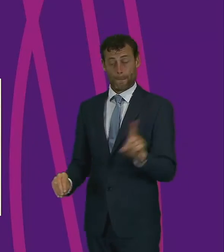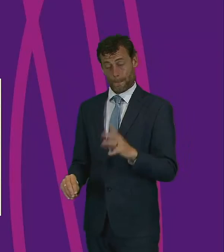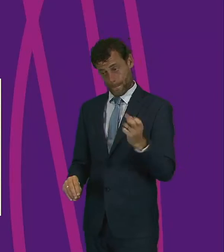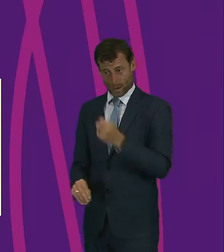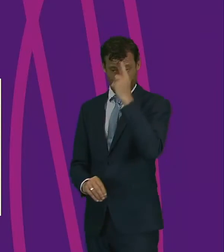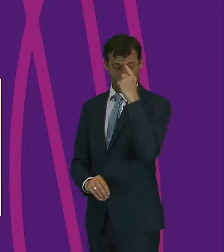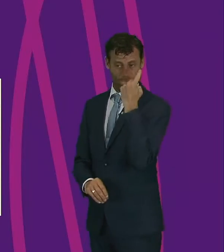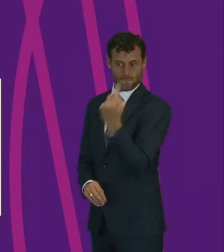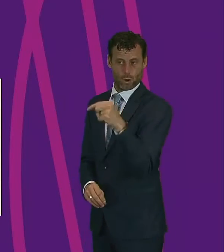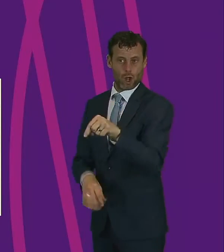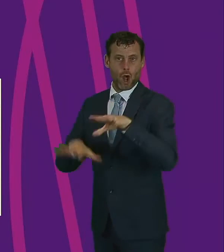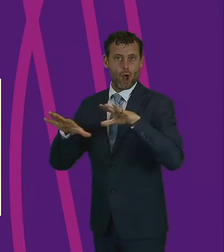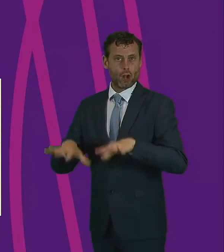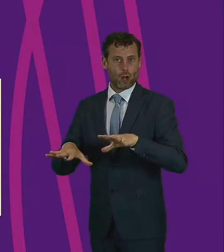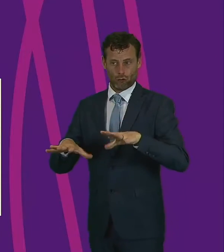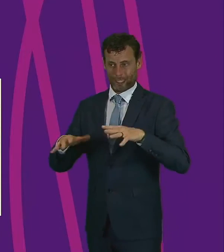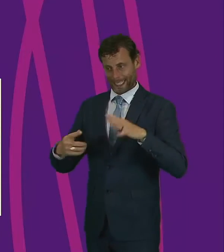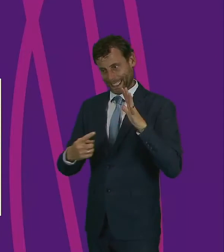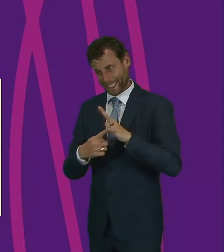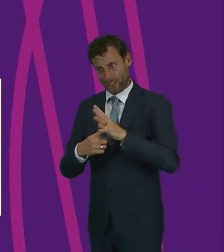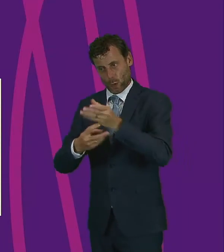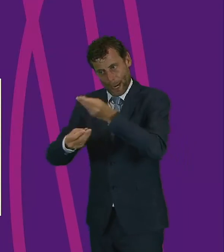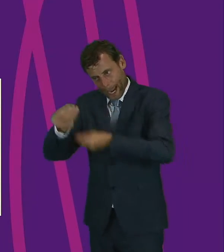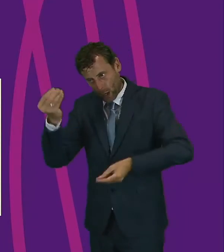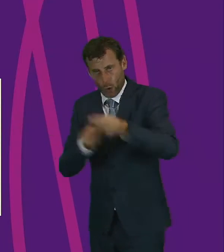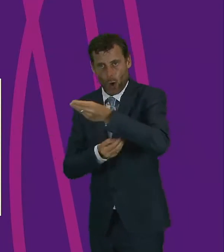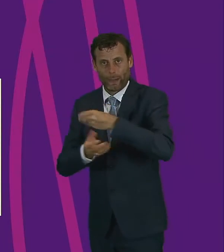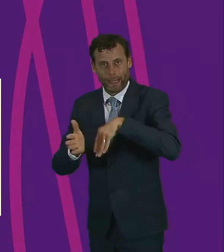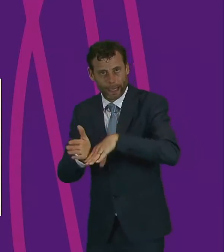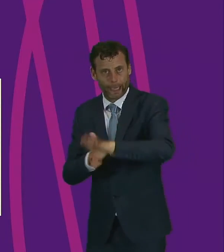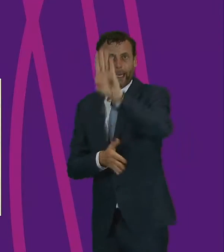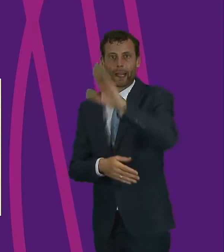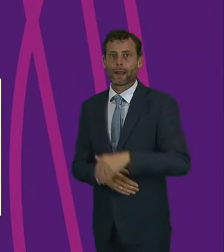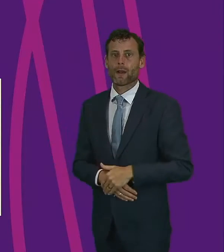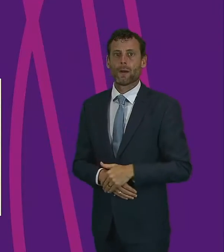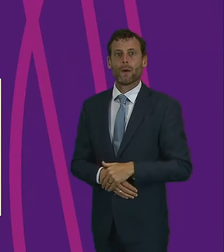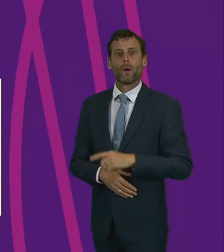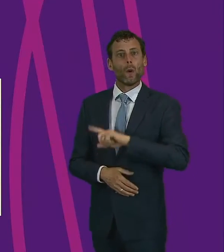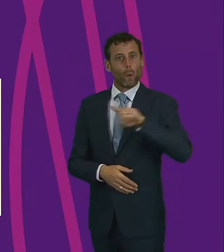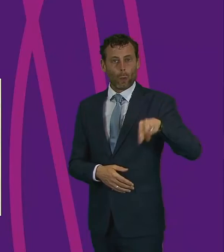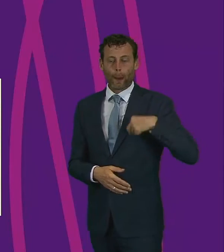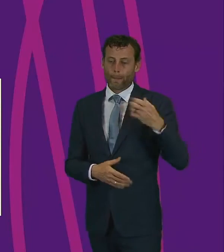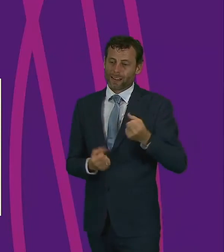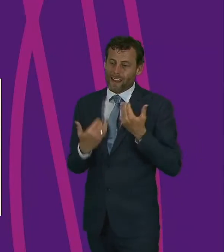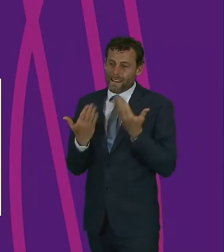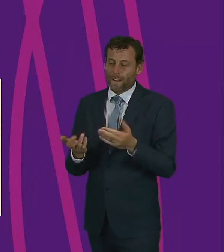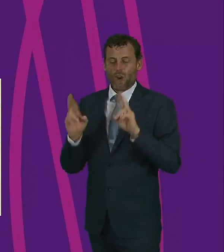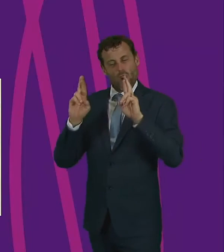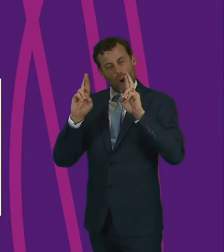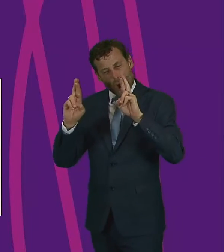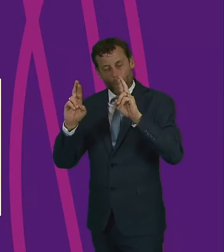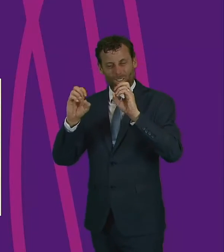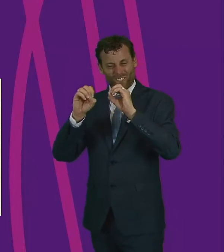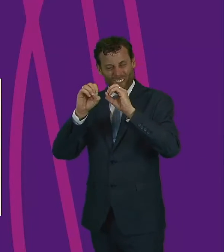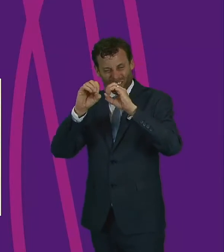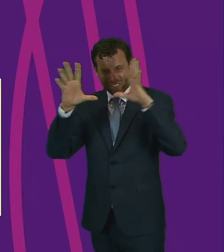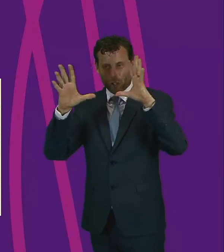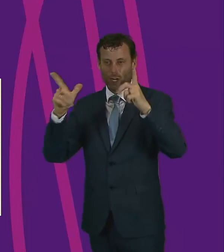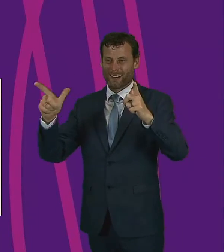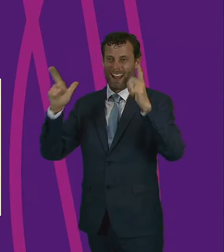the well-being of the country and getting the economy back to work. And we need to provide hope, vision and leadership. A guarantee for